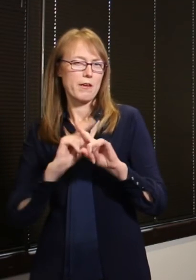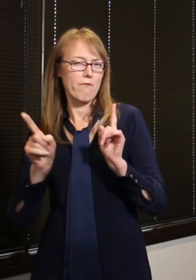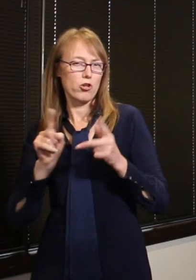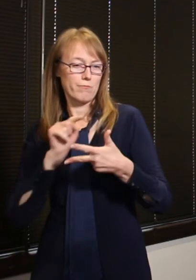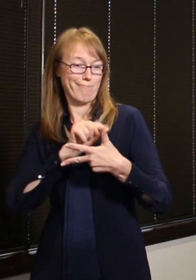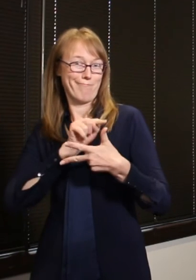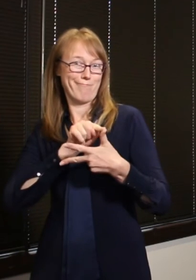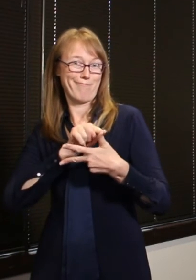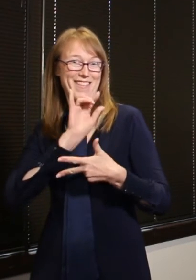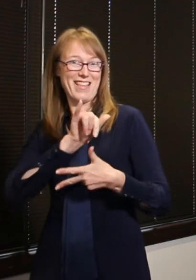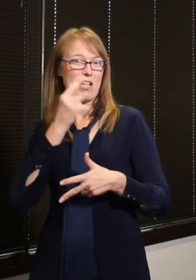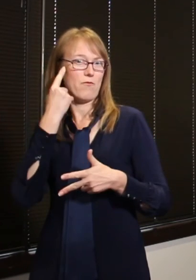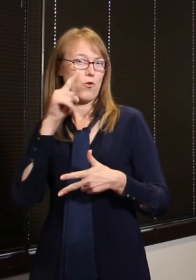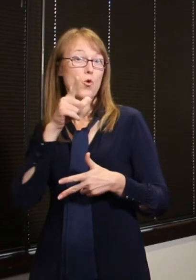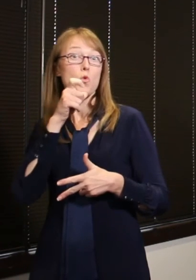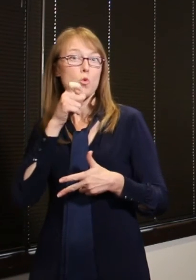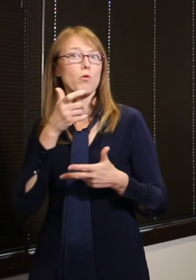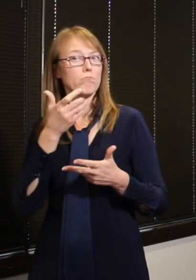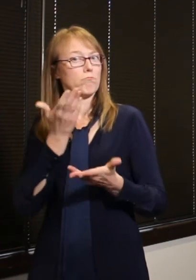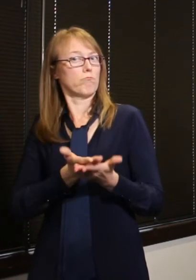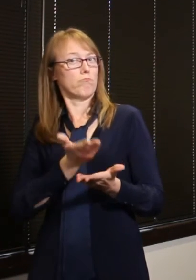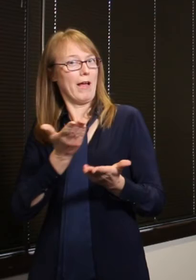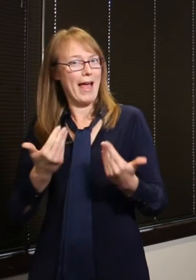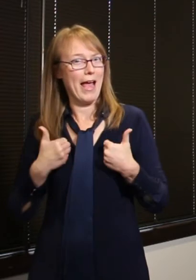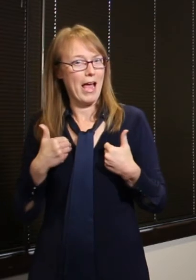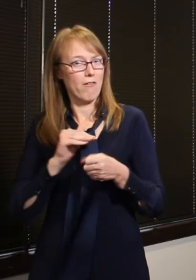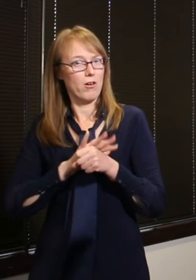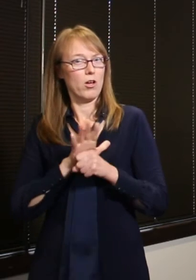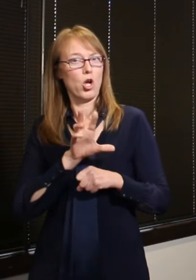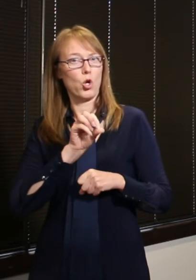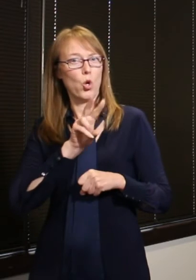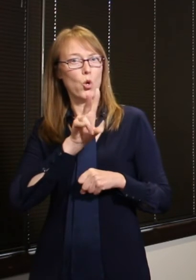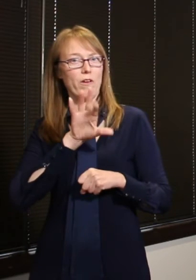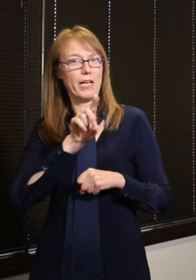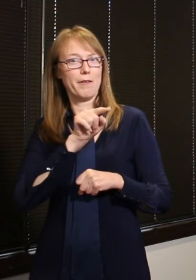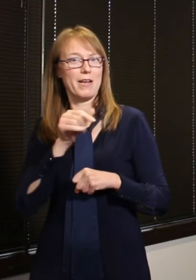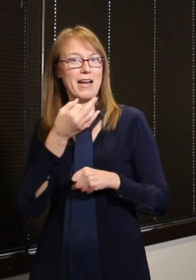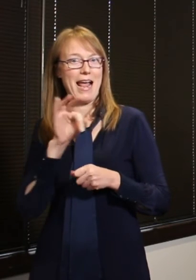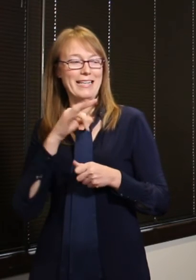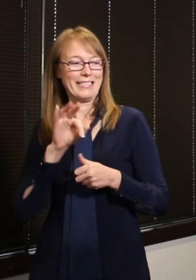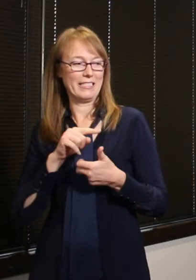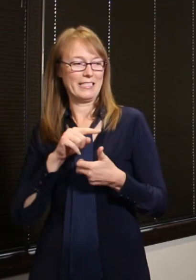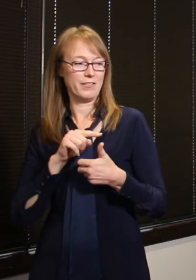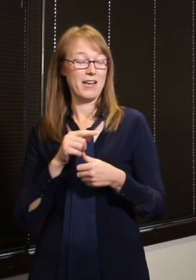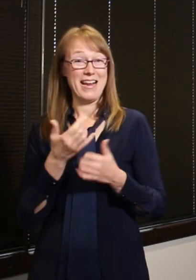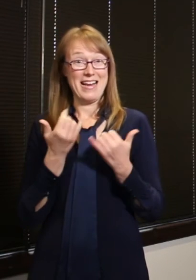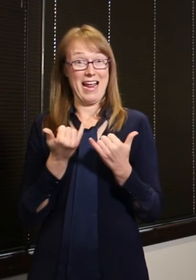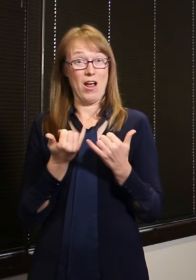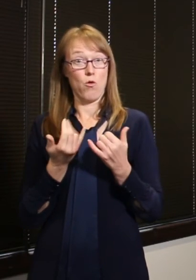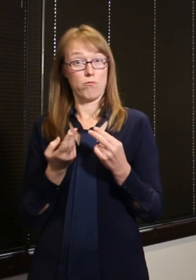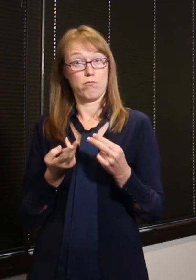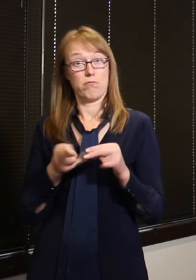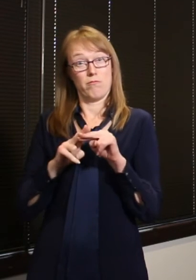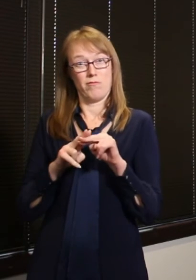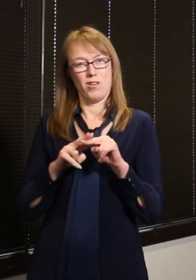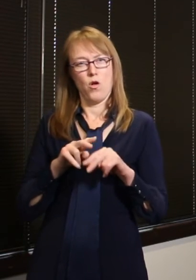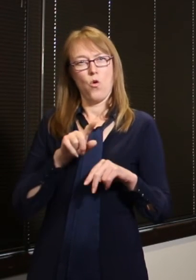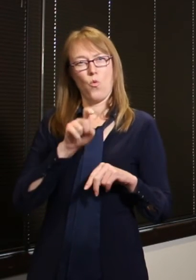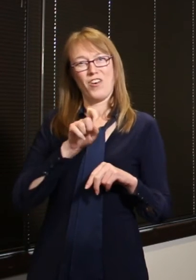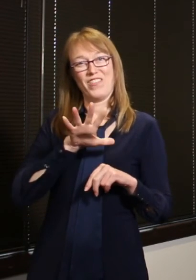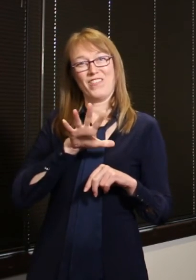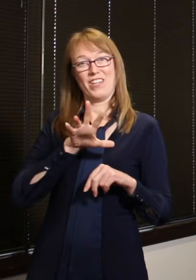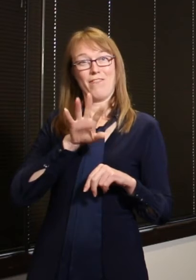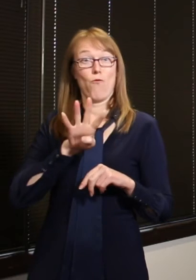positive patients. And today our overall hospital census increased from 154 today. From yesterday we